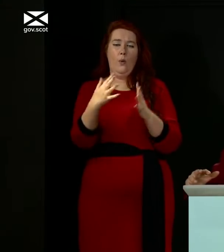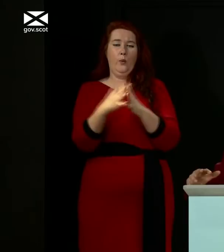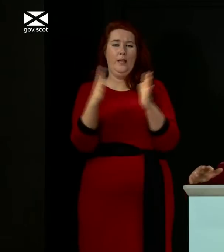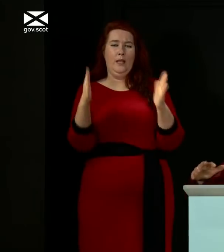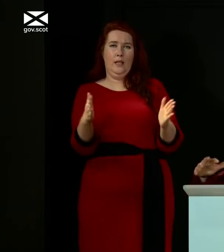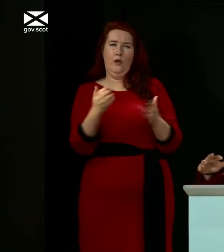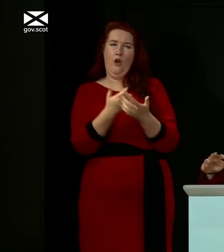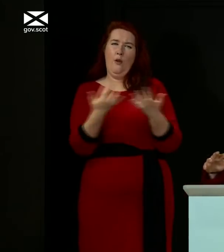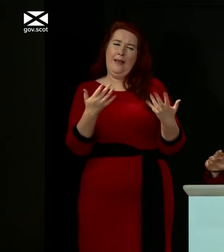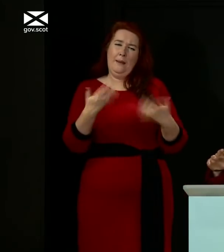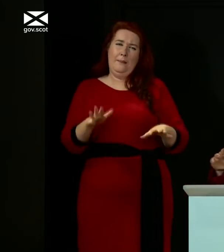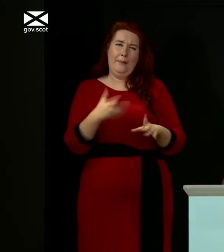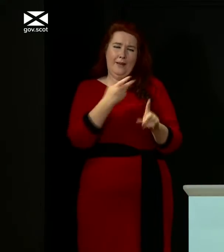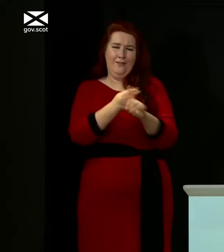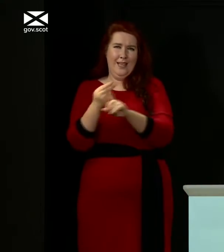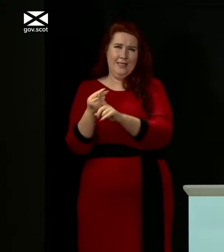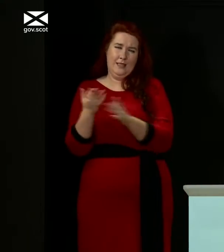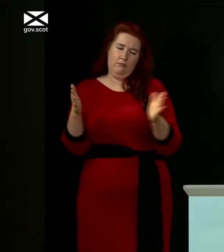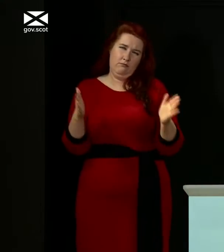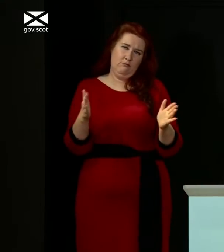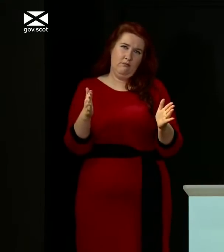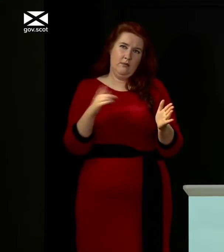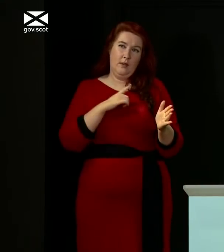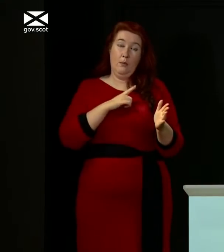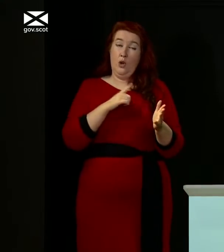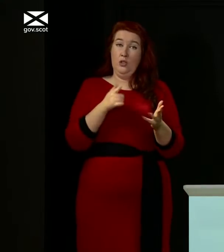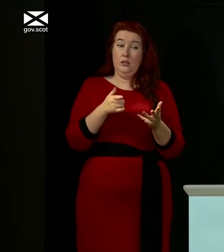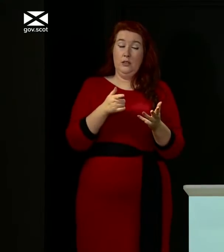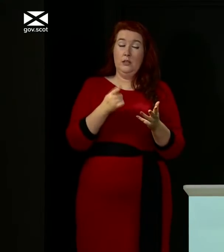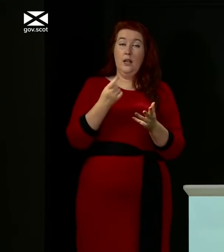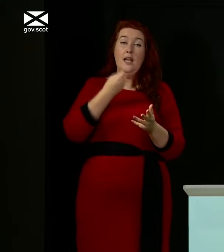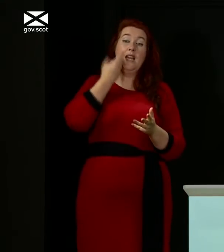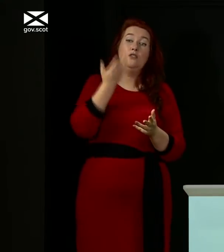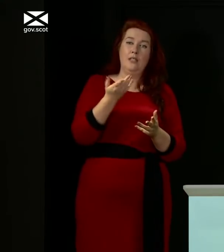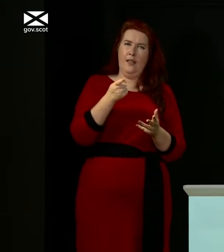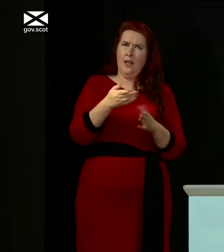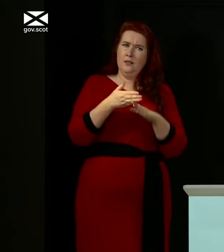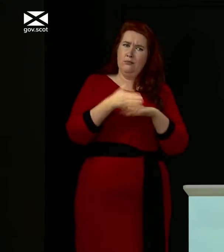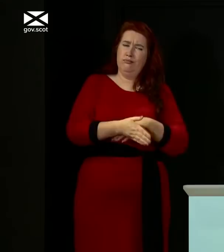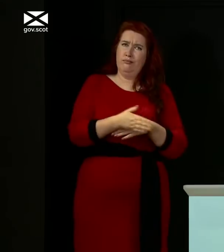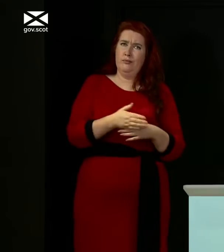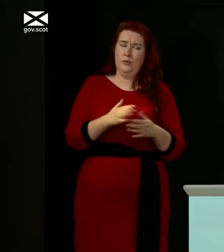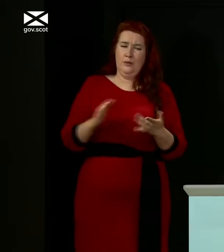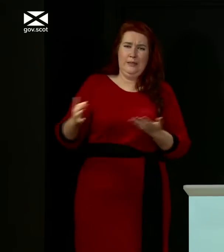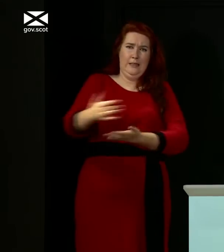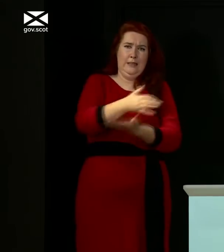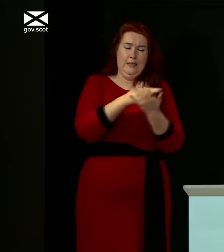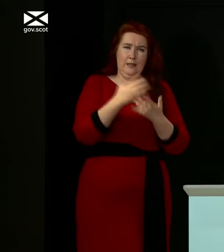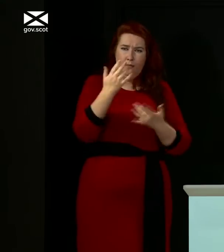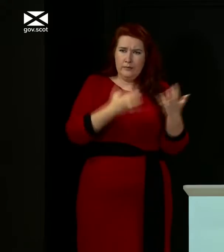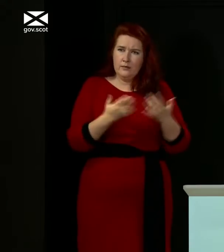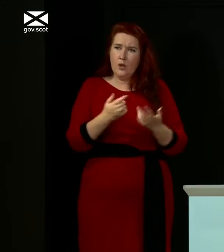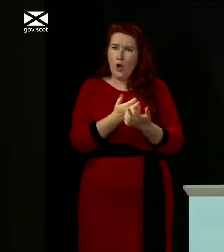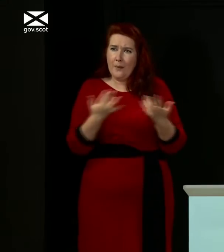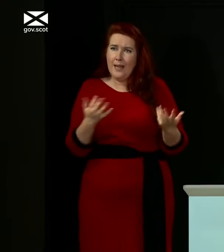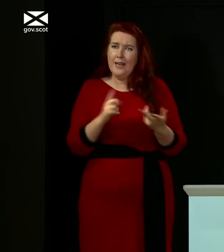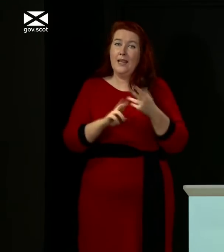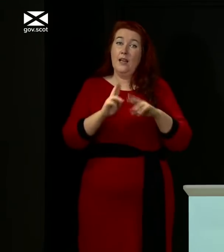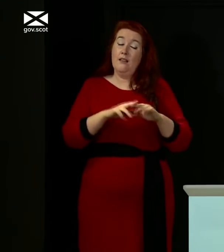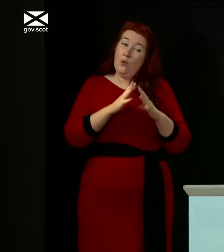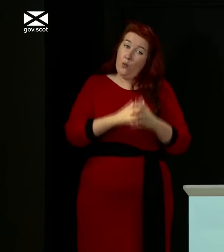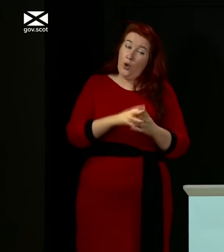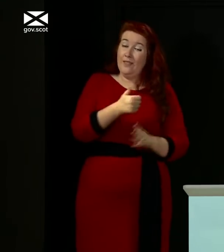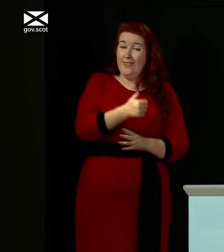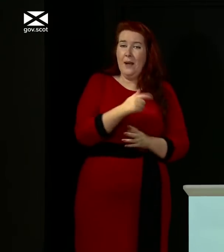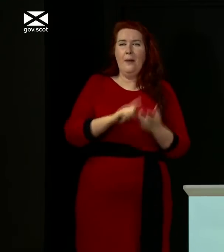look at this, that it justifies the burden on people of gathering that data and publishing that data? If the answer to that is yes,